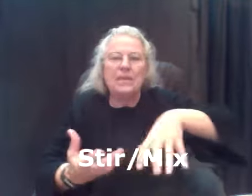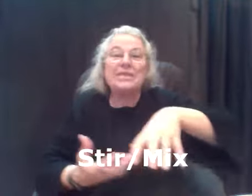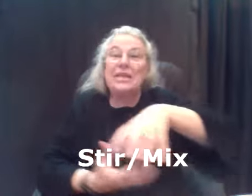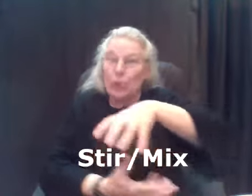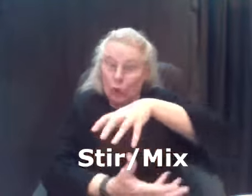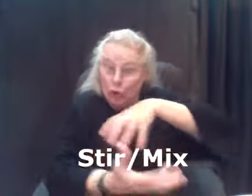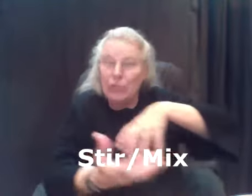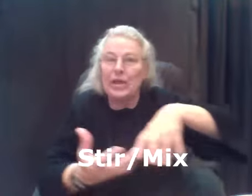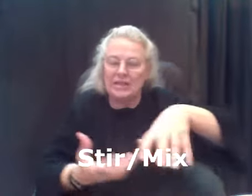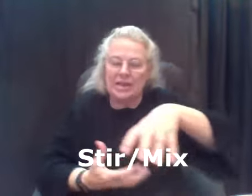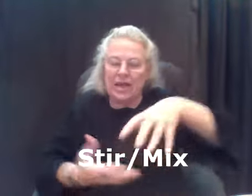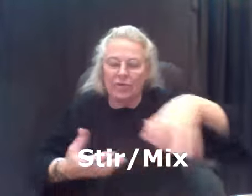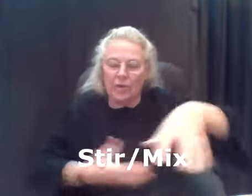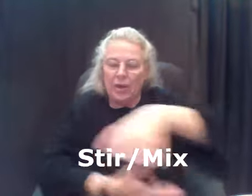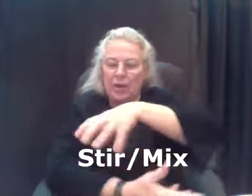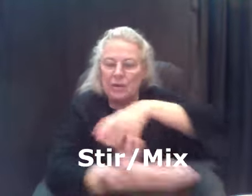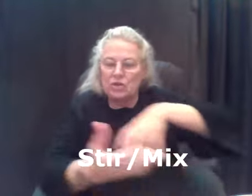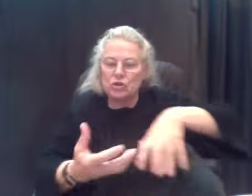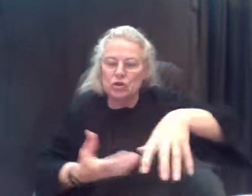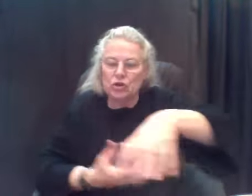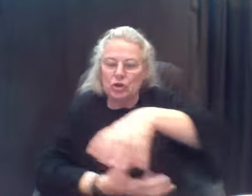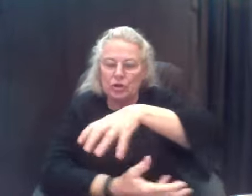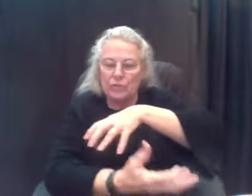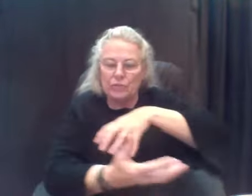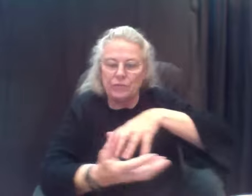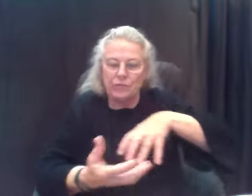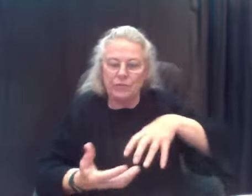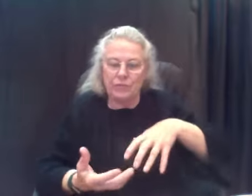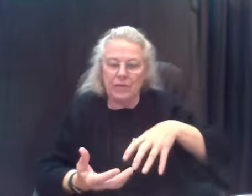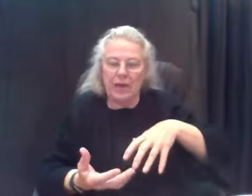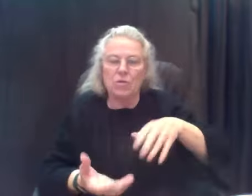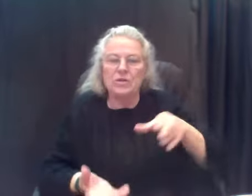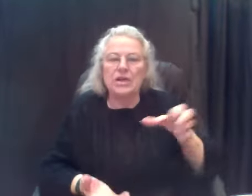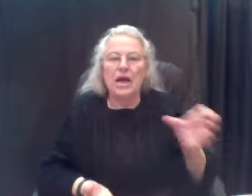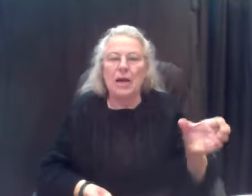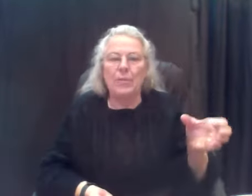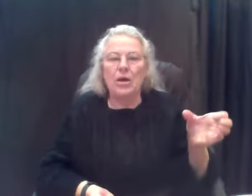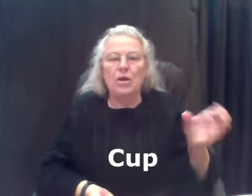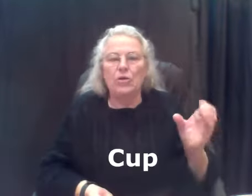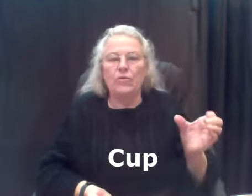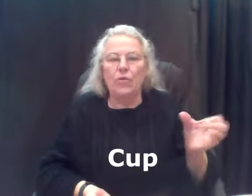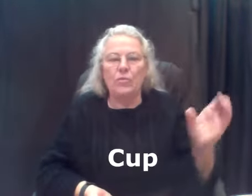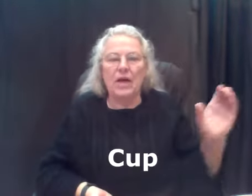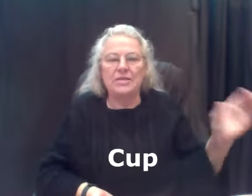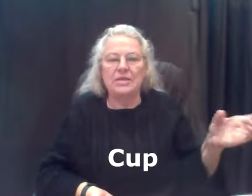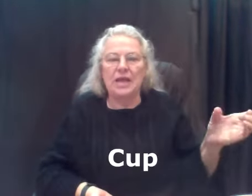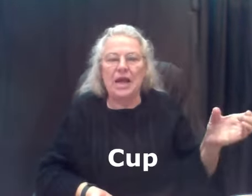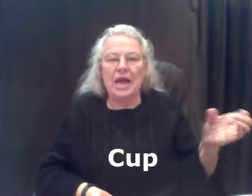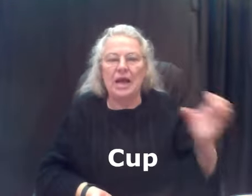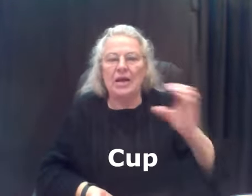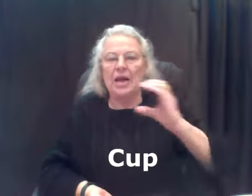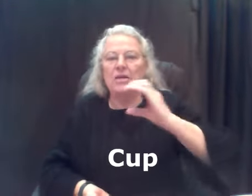the good things together. Stir. And of course, cup, you form that C hand, and it's almost